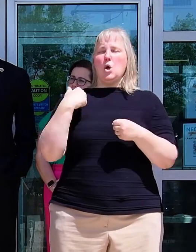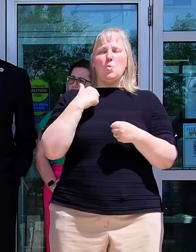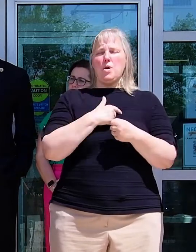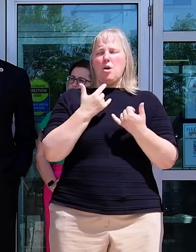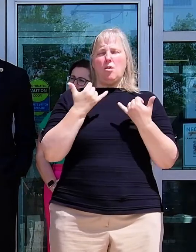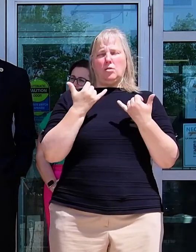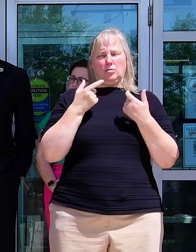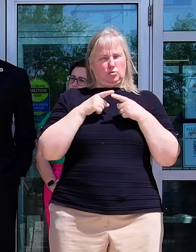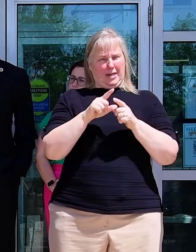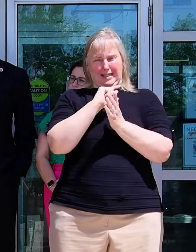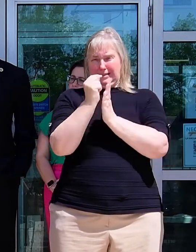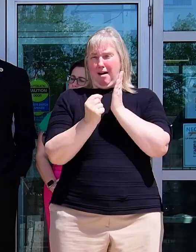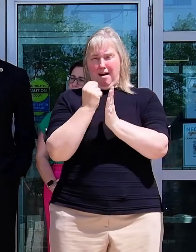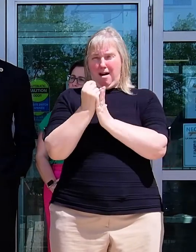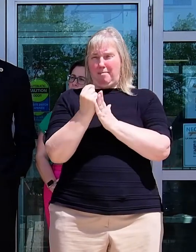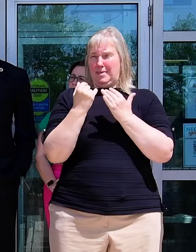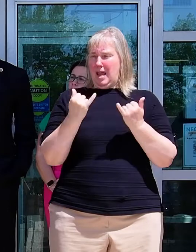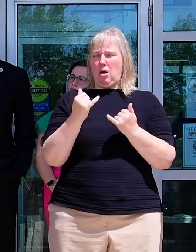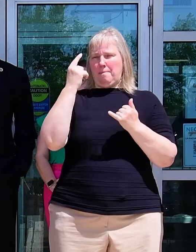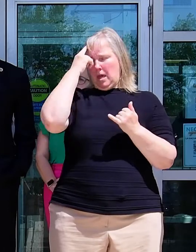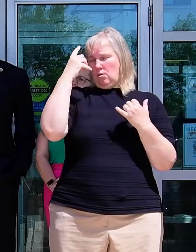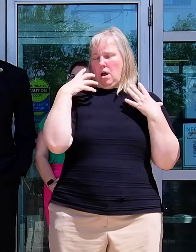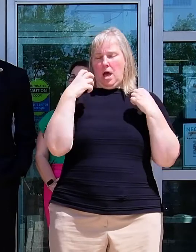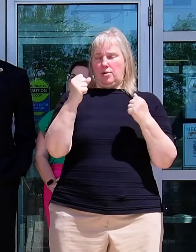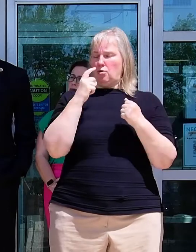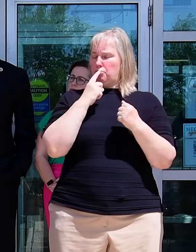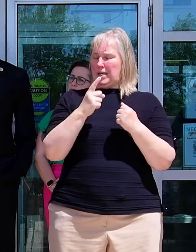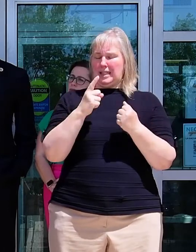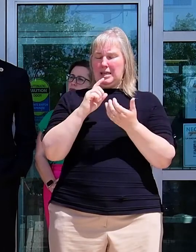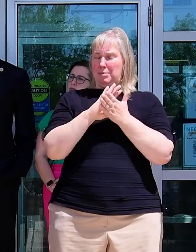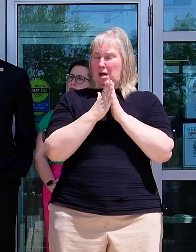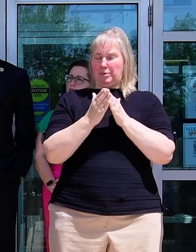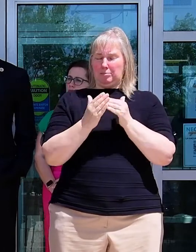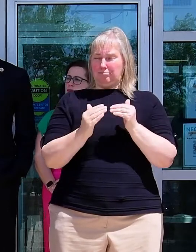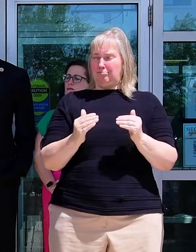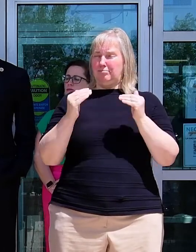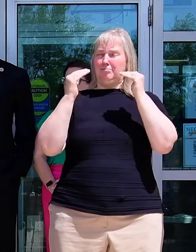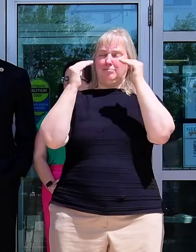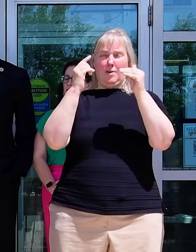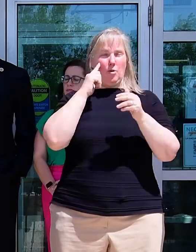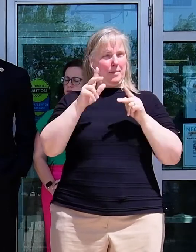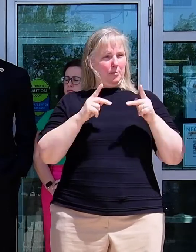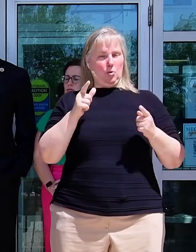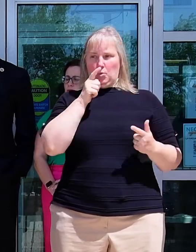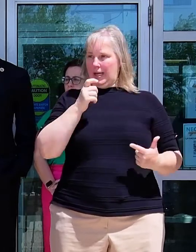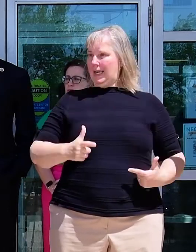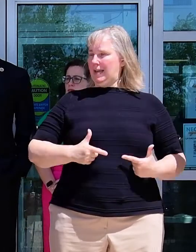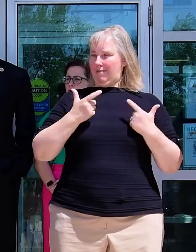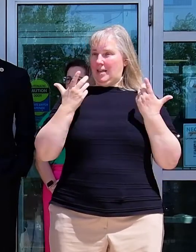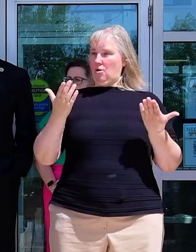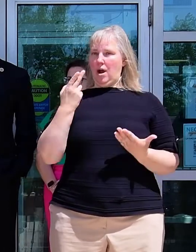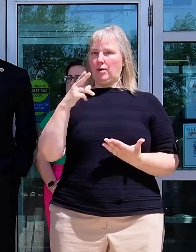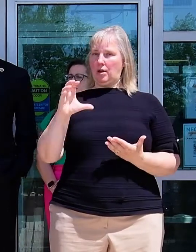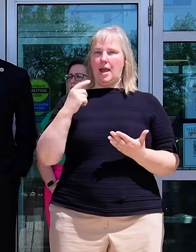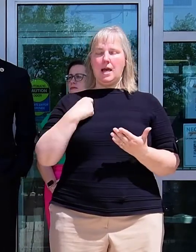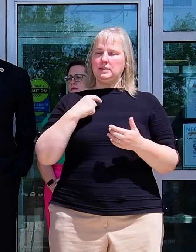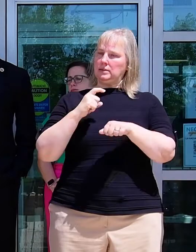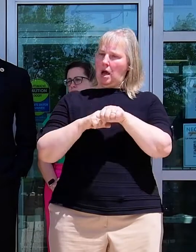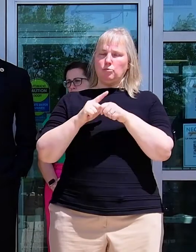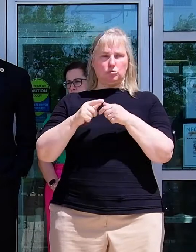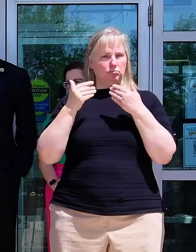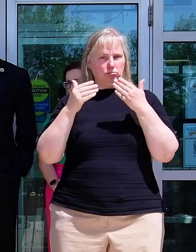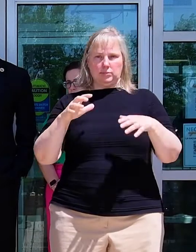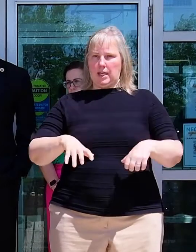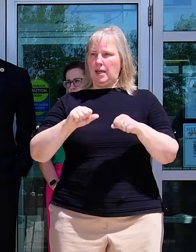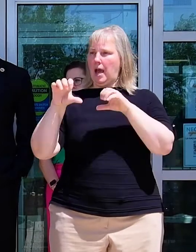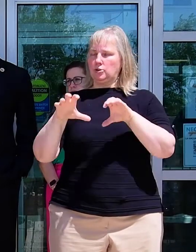which mental health is taking a whole new level for the people that live in Howard County, and it's time for us to act. I cannot tell you how